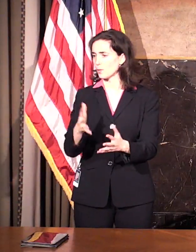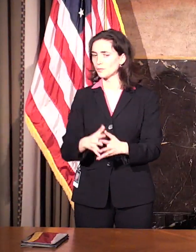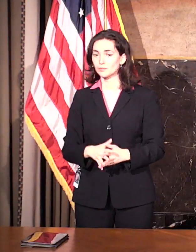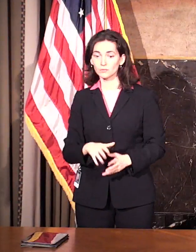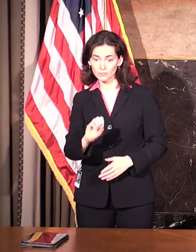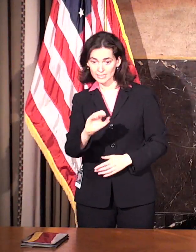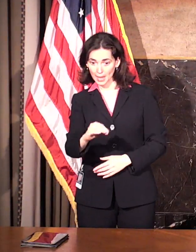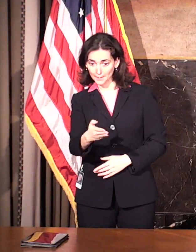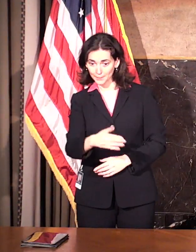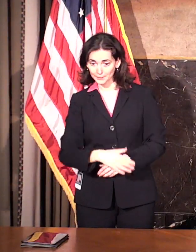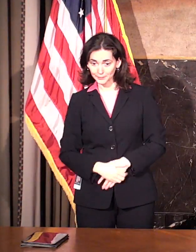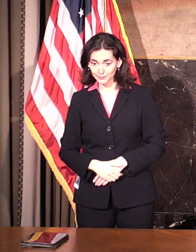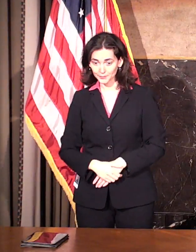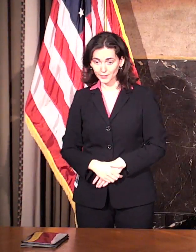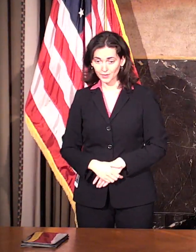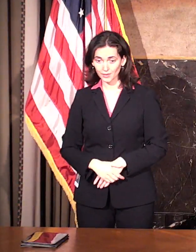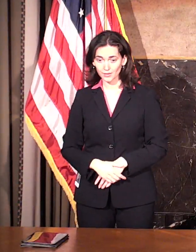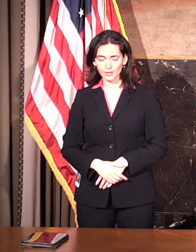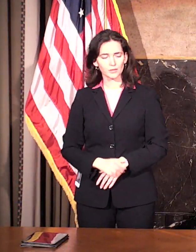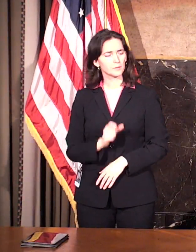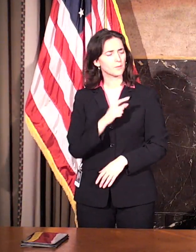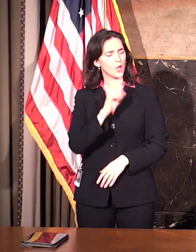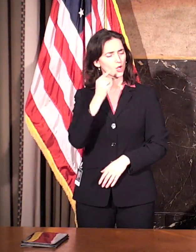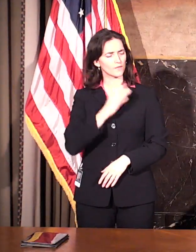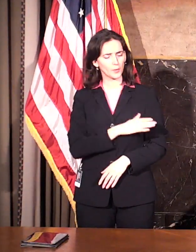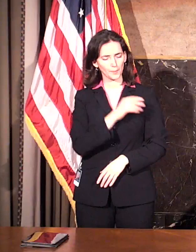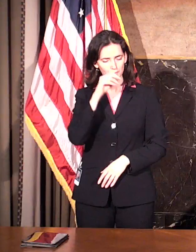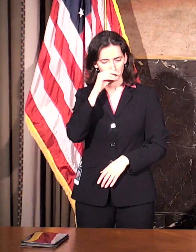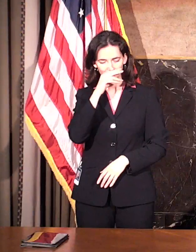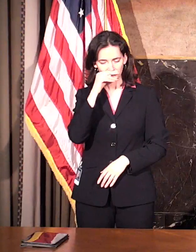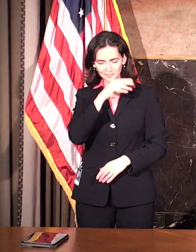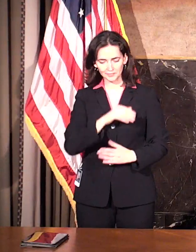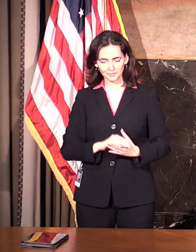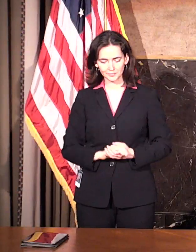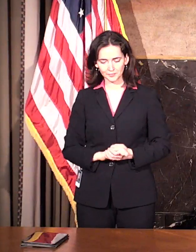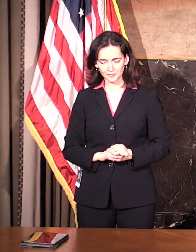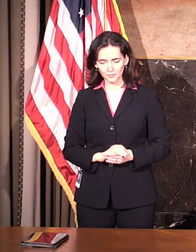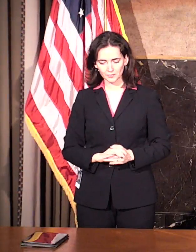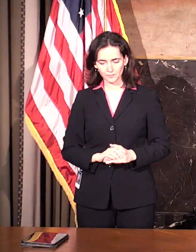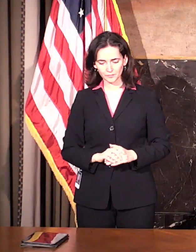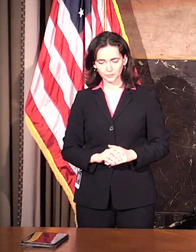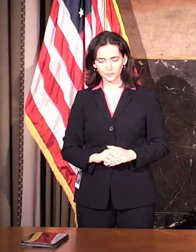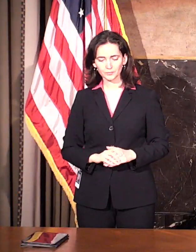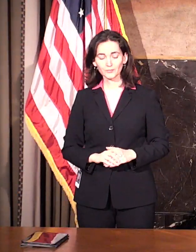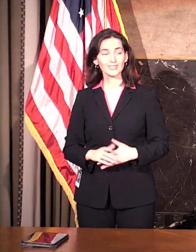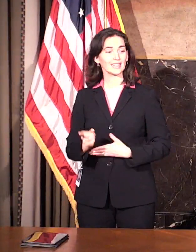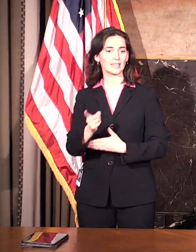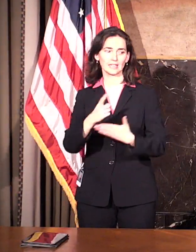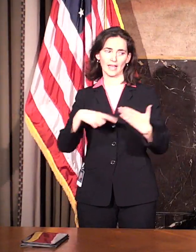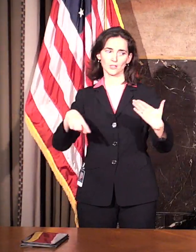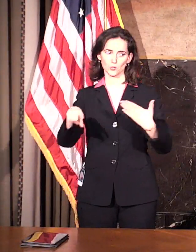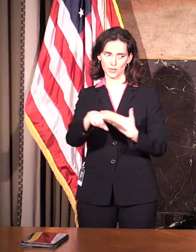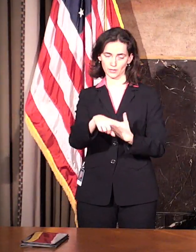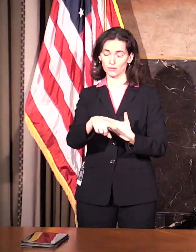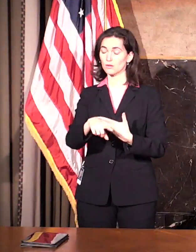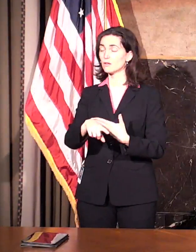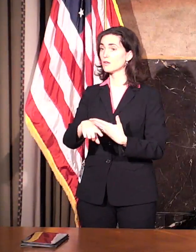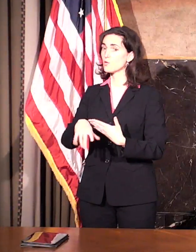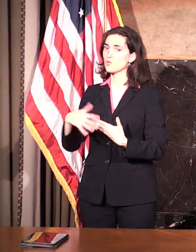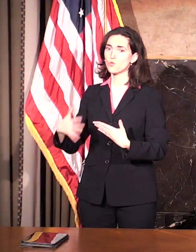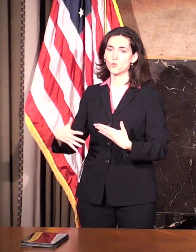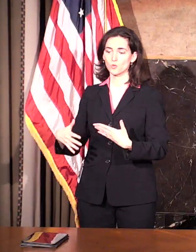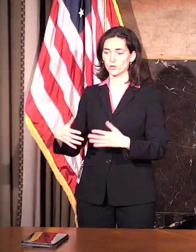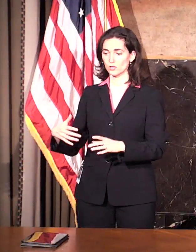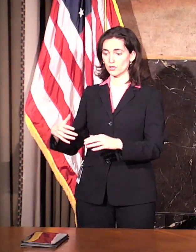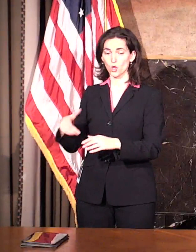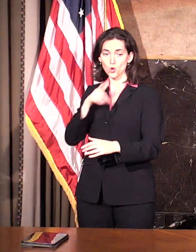Sam? Governor, we're already going to be testing our capacity to deliver vaccines next week because of the winter storm, and now we're adding